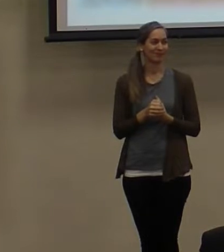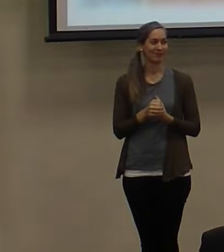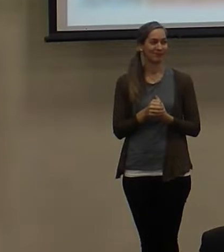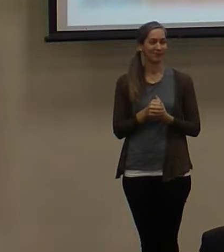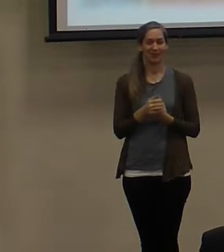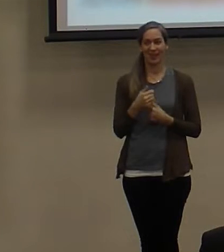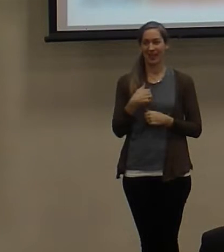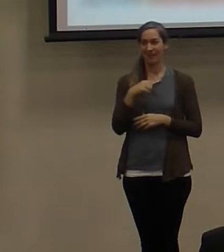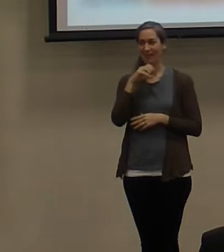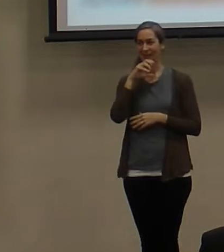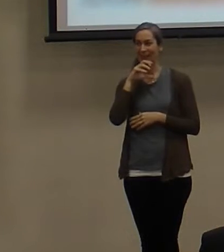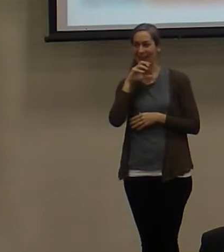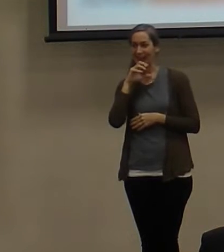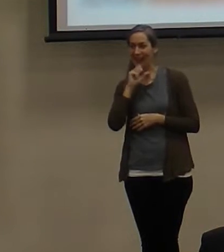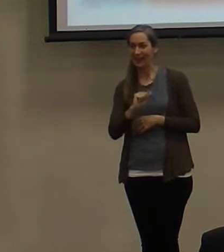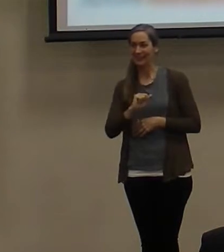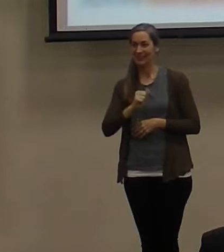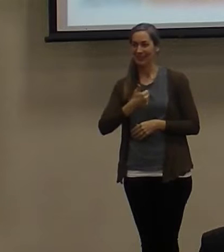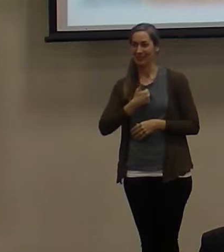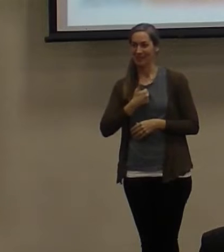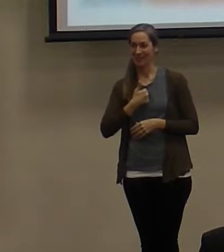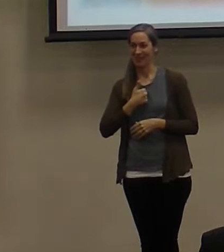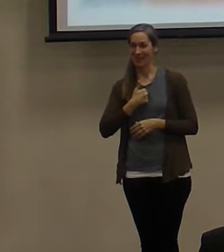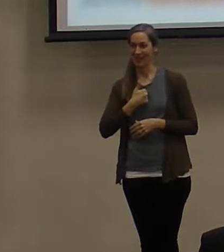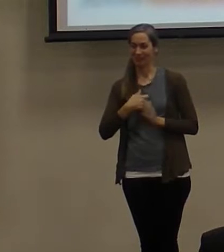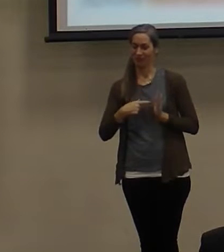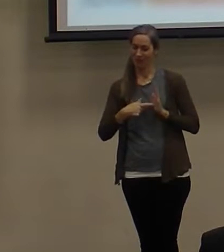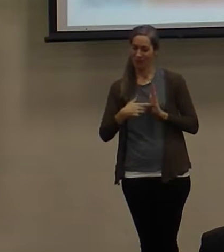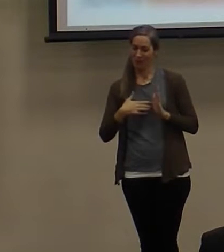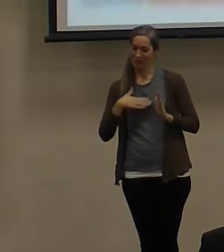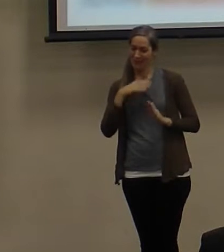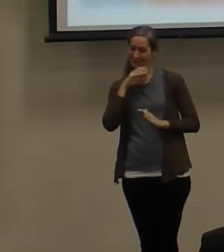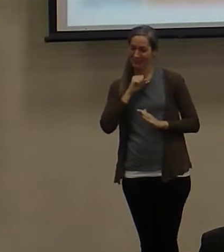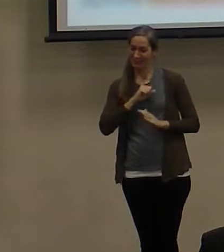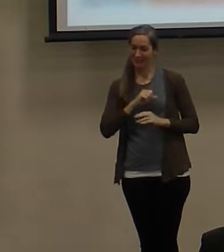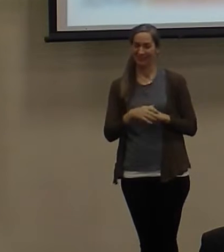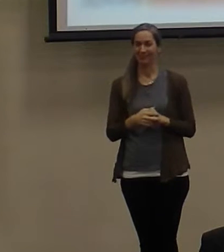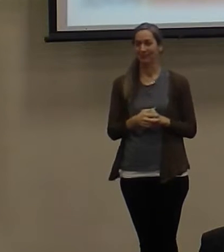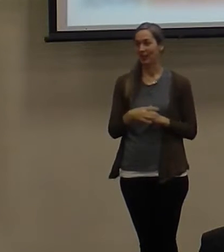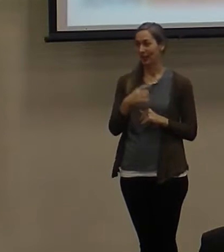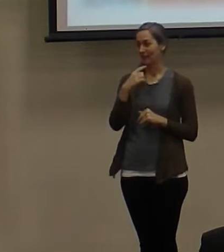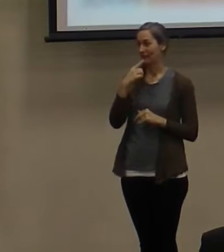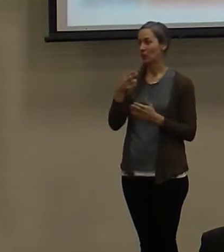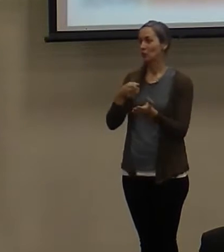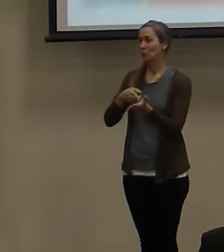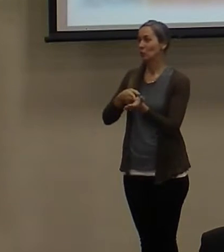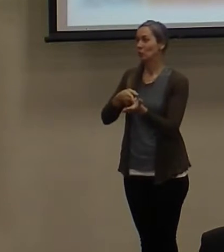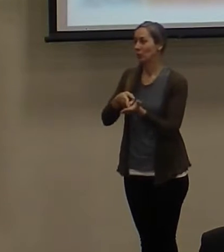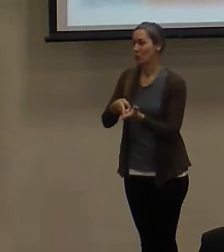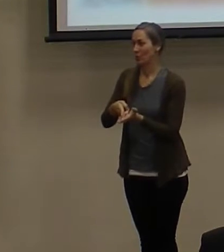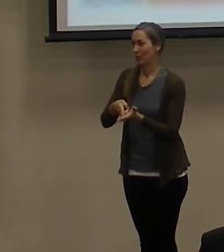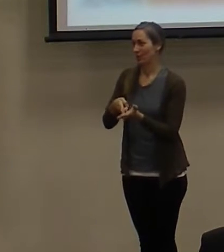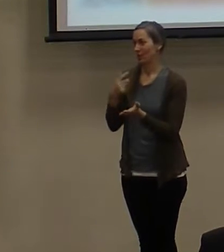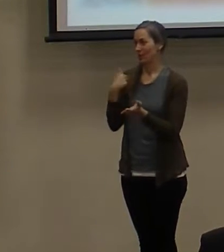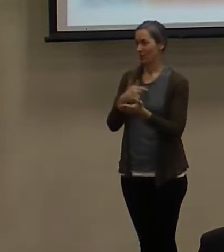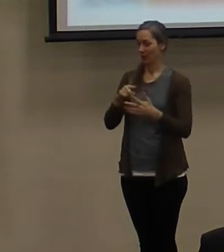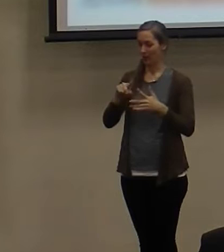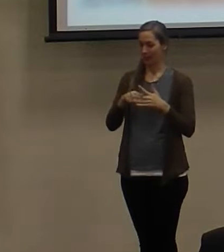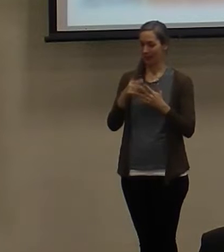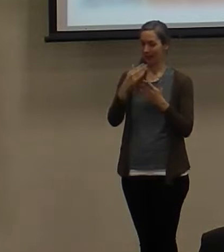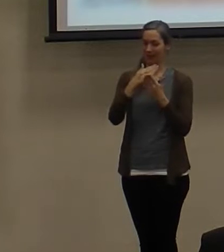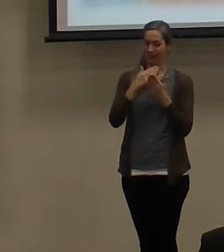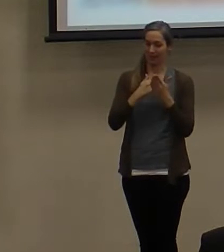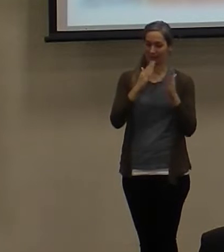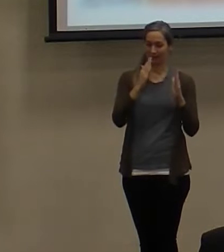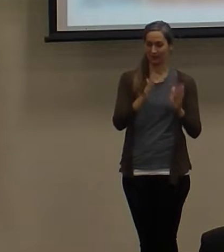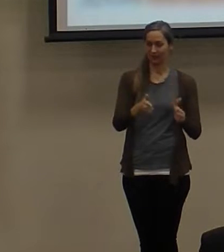Aging myself. Yes, that we're to tell the truth. We're starting a series this morning over